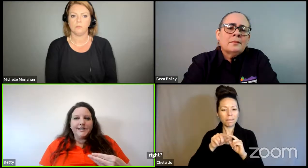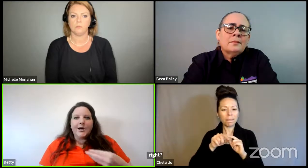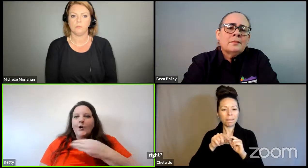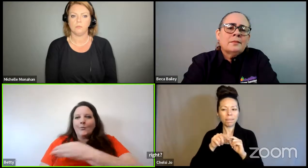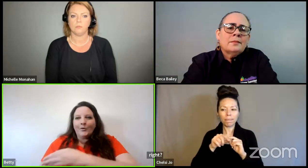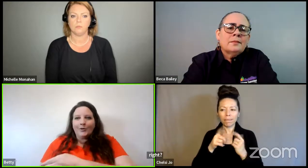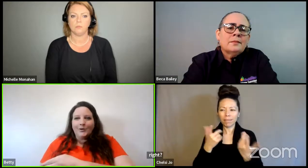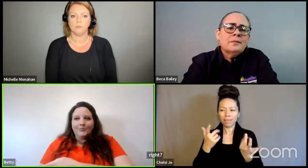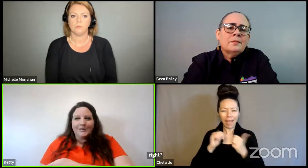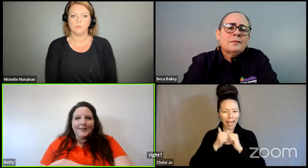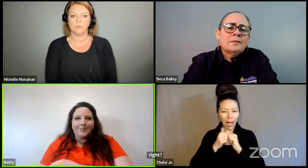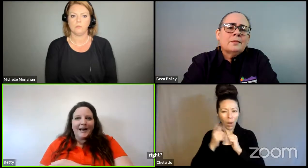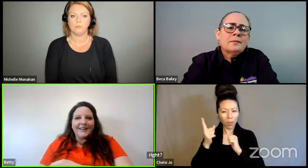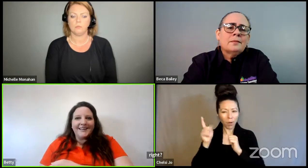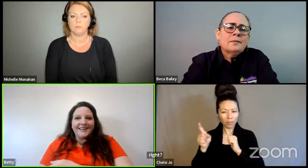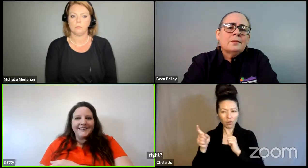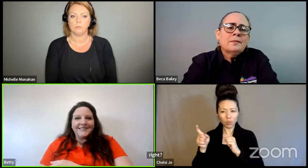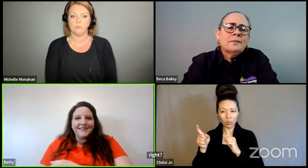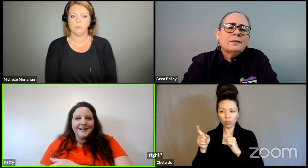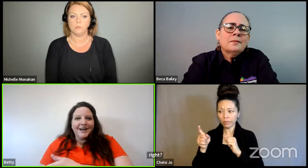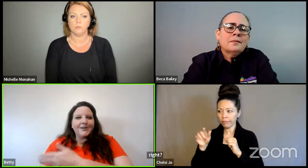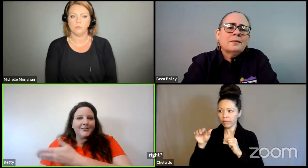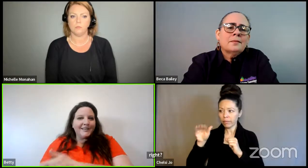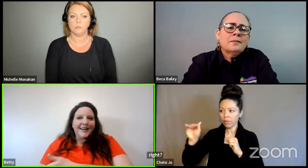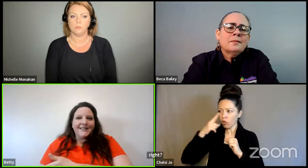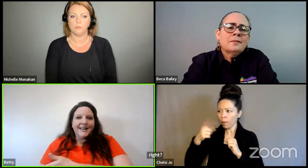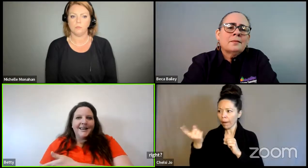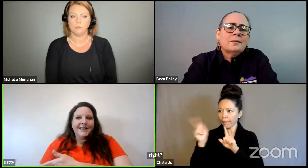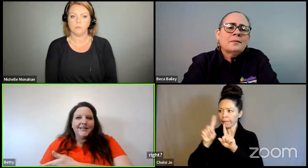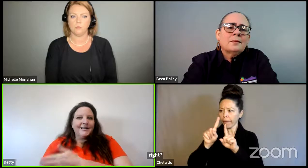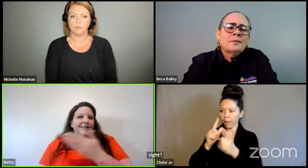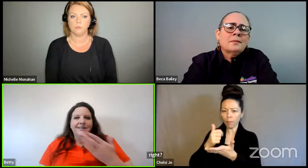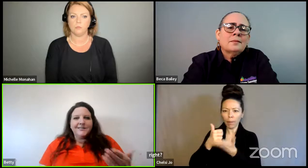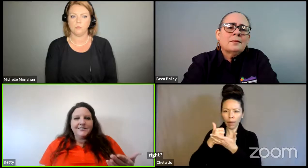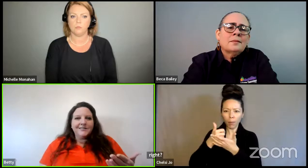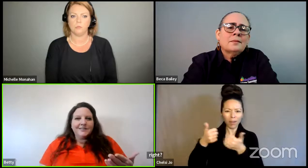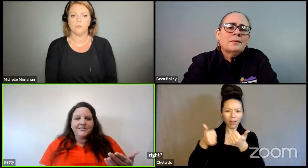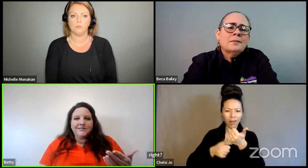someone to help you complete your ballot under the ADA,